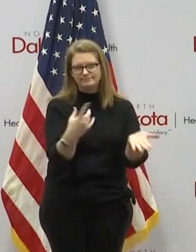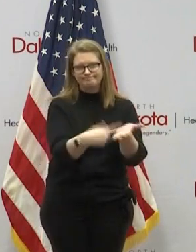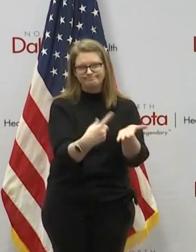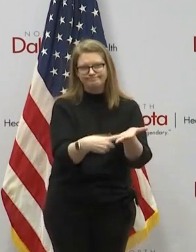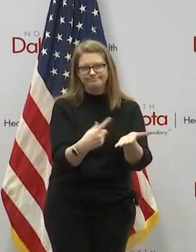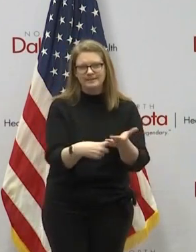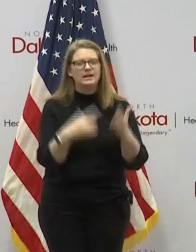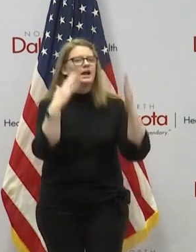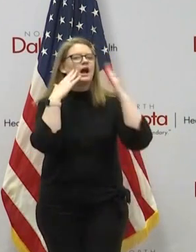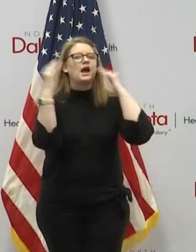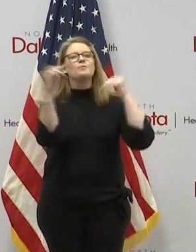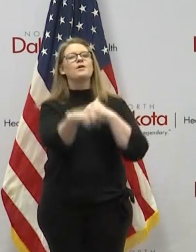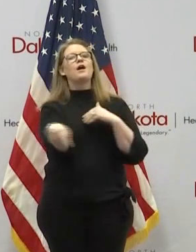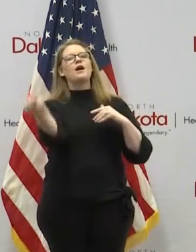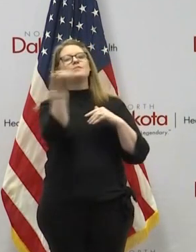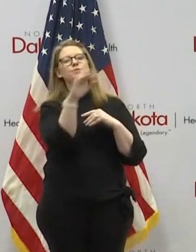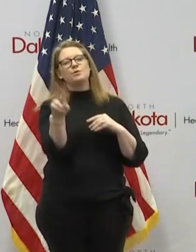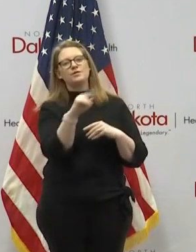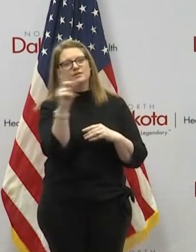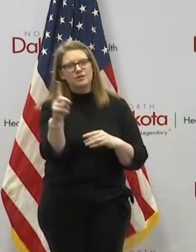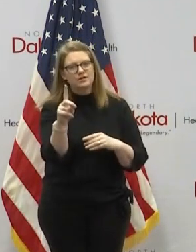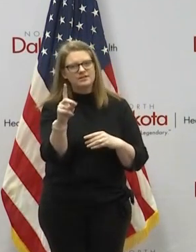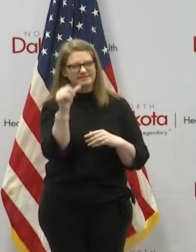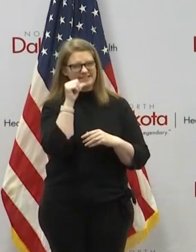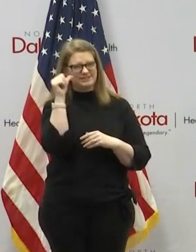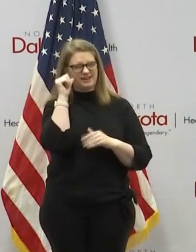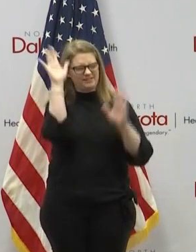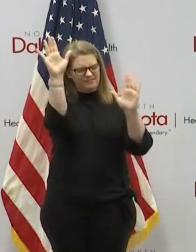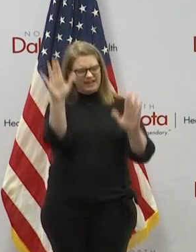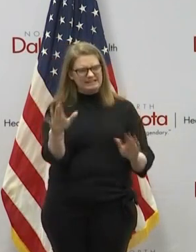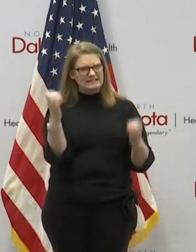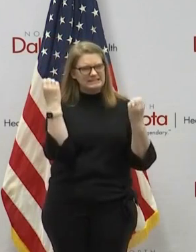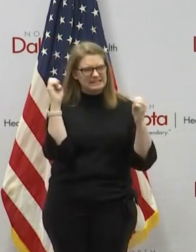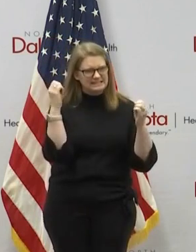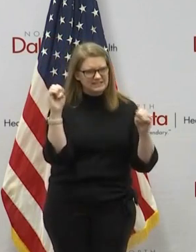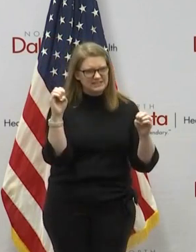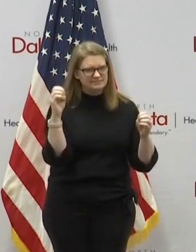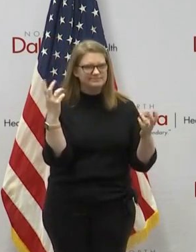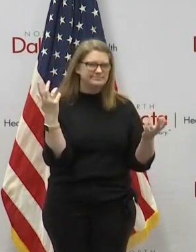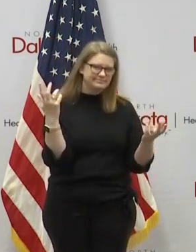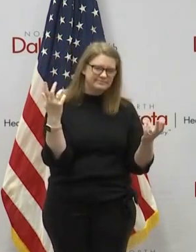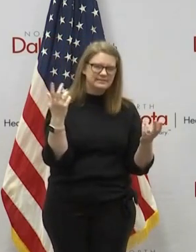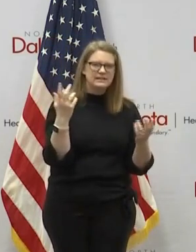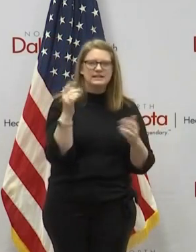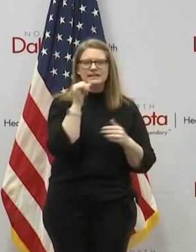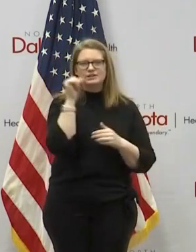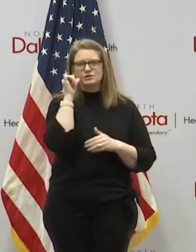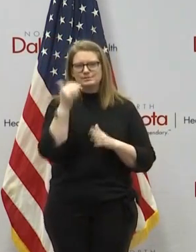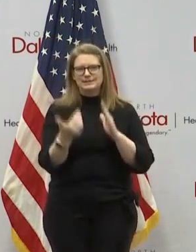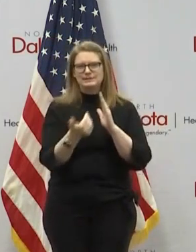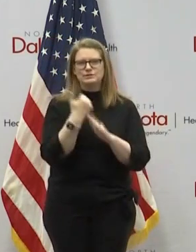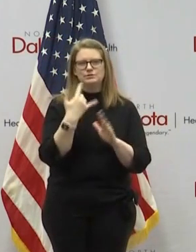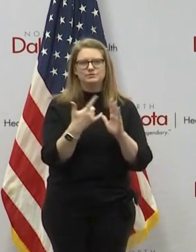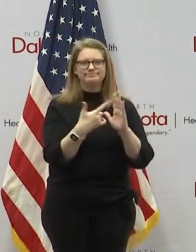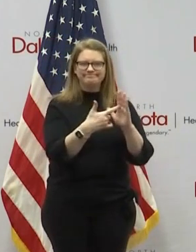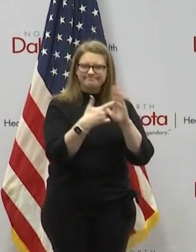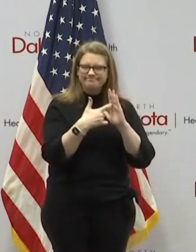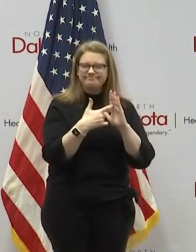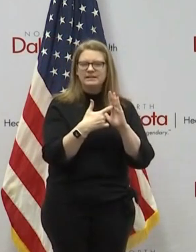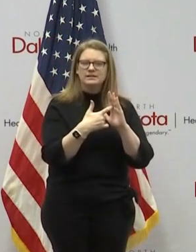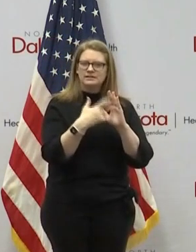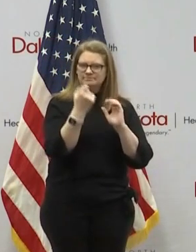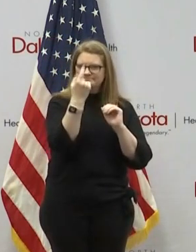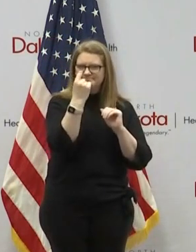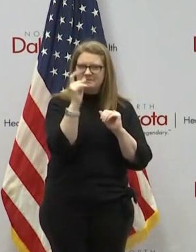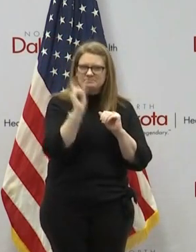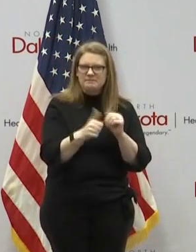in North Dakota had a fantastic Easter yesterday, even though it was under new conditions with all the physical distancing we